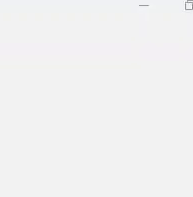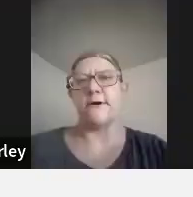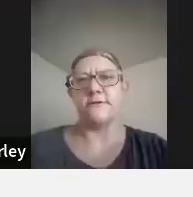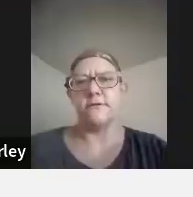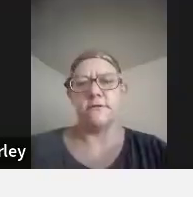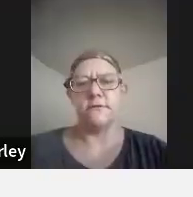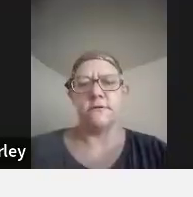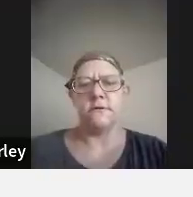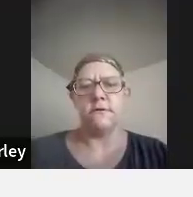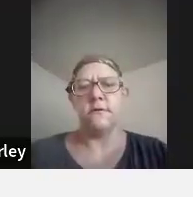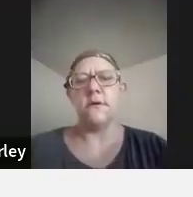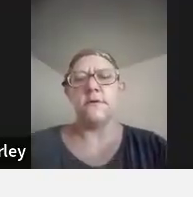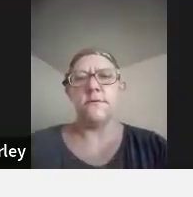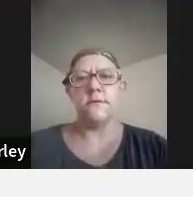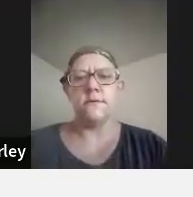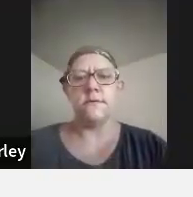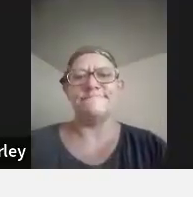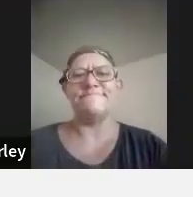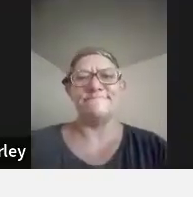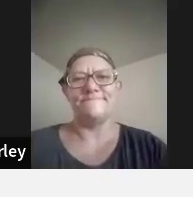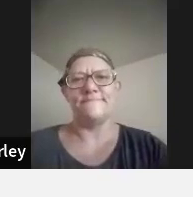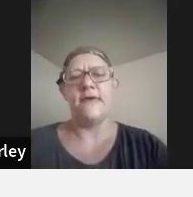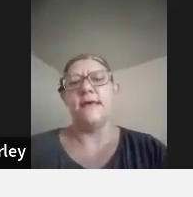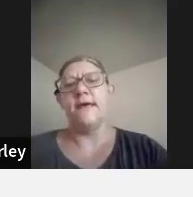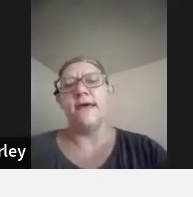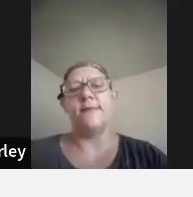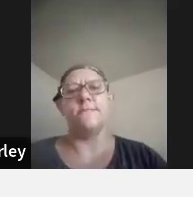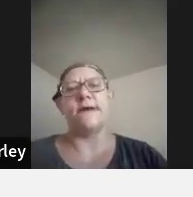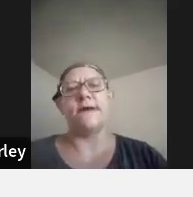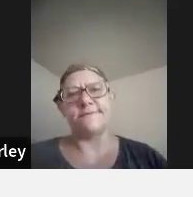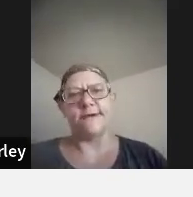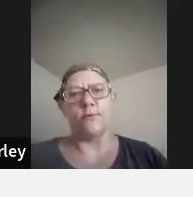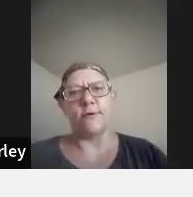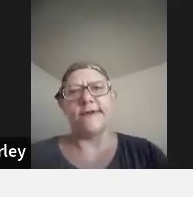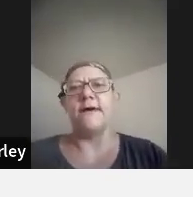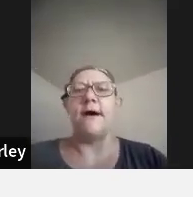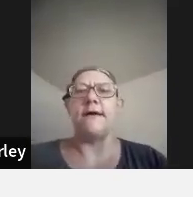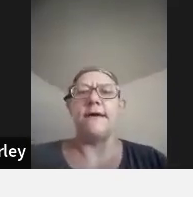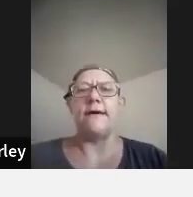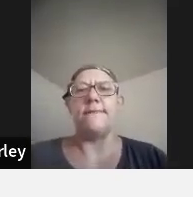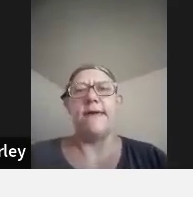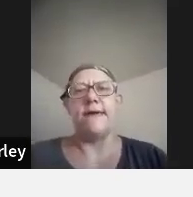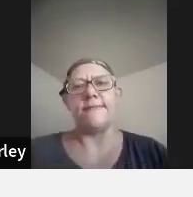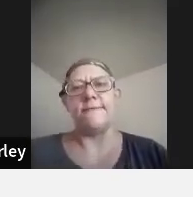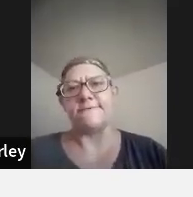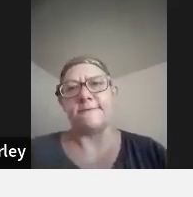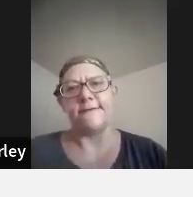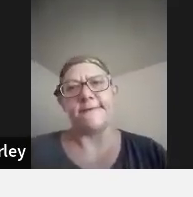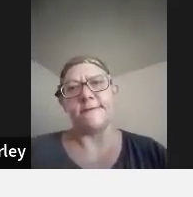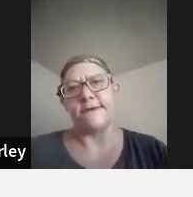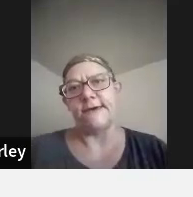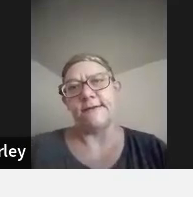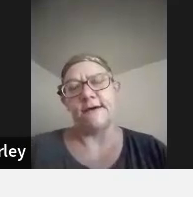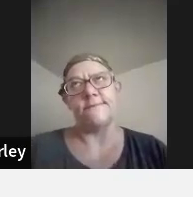It should be on. Yes, I see you. Perfect. Hello, my name is Jay Worley. I am a lived